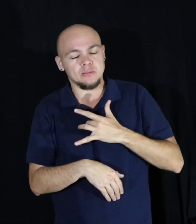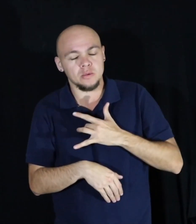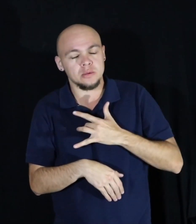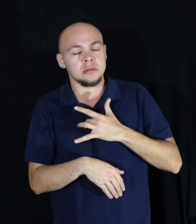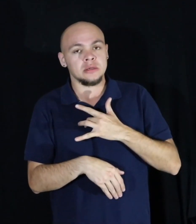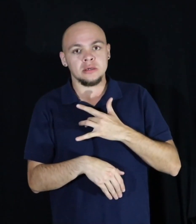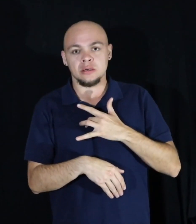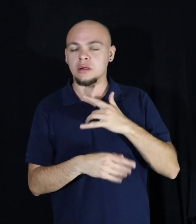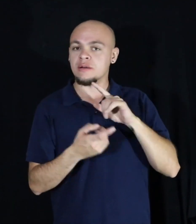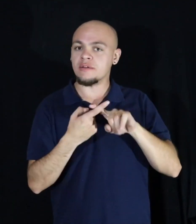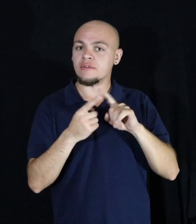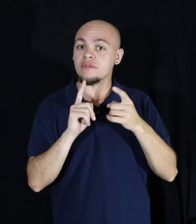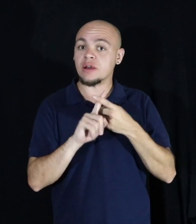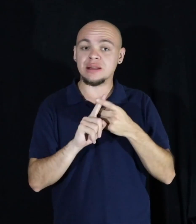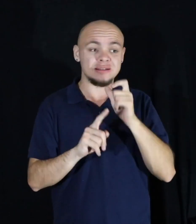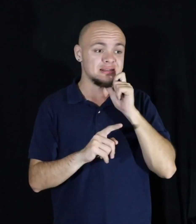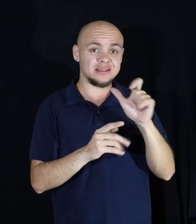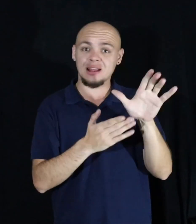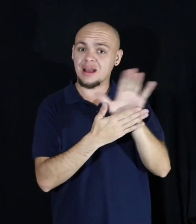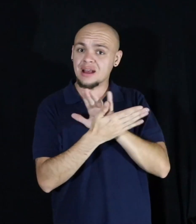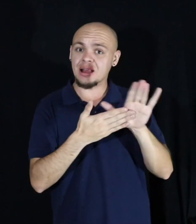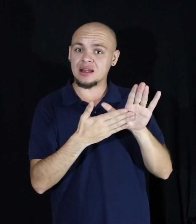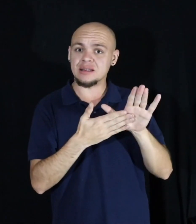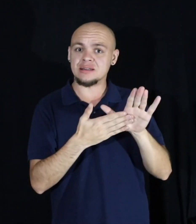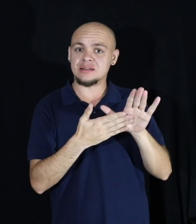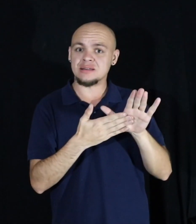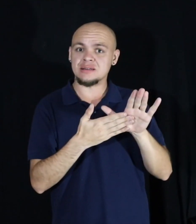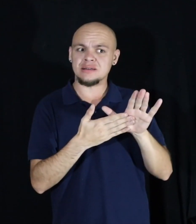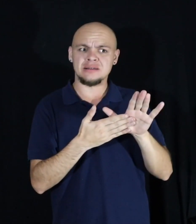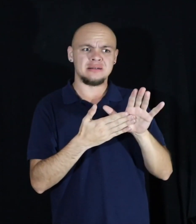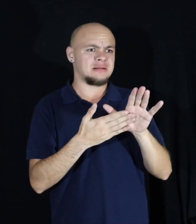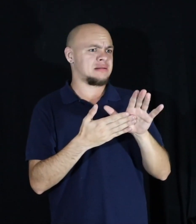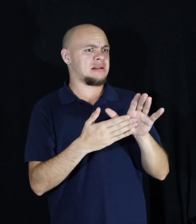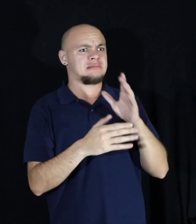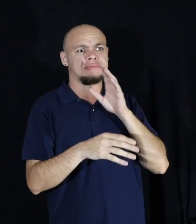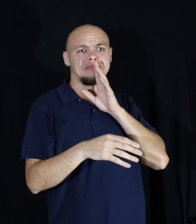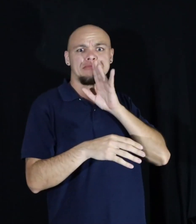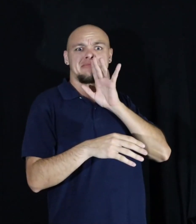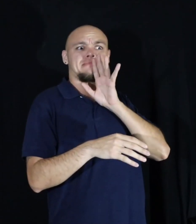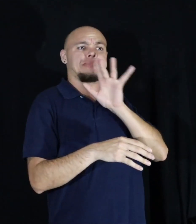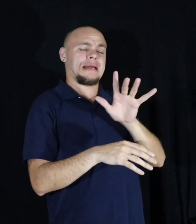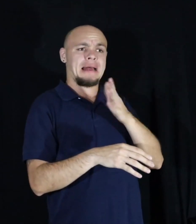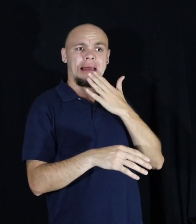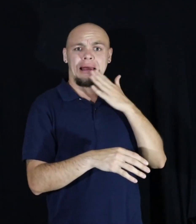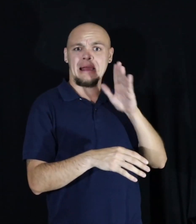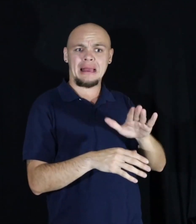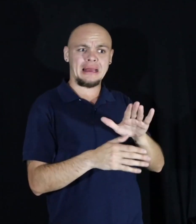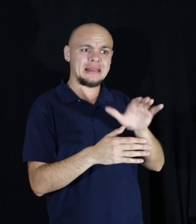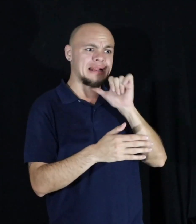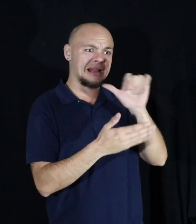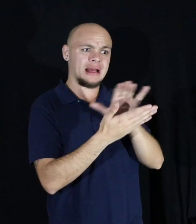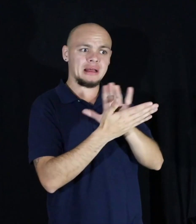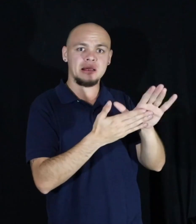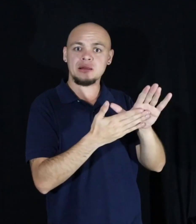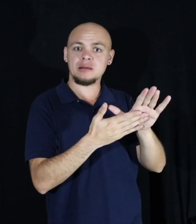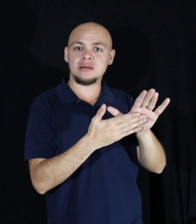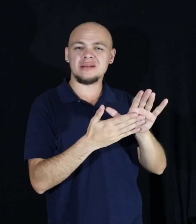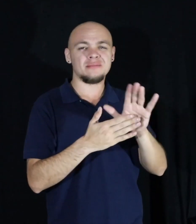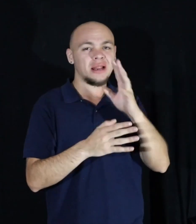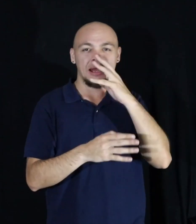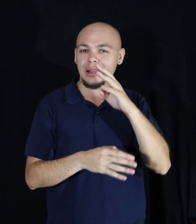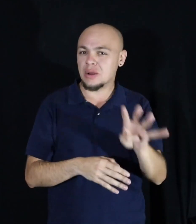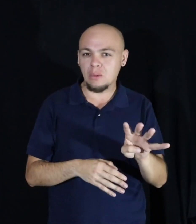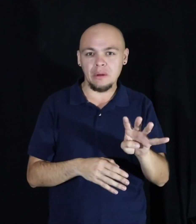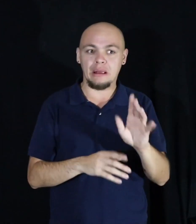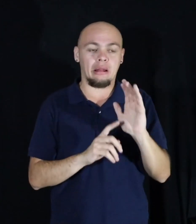If a friend is being unkind to you, definitely don't be unkind back. But also, don't ignore it or show that you are hurt, because then